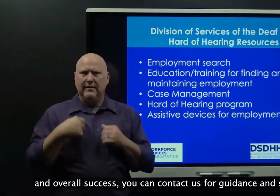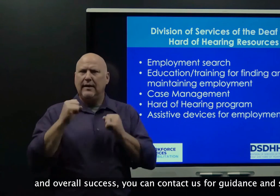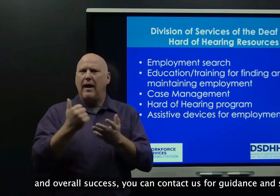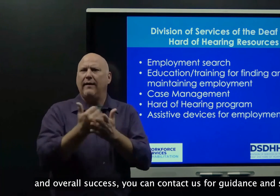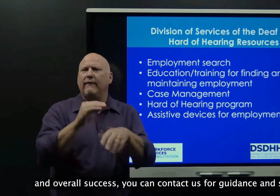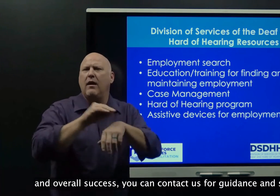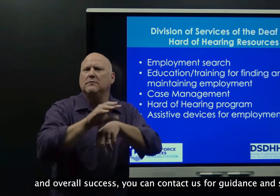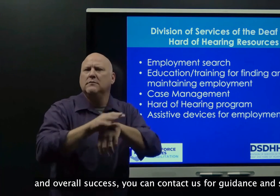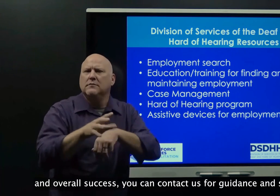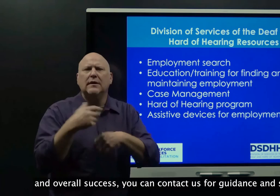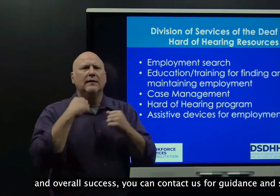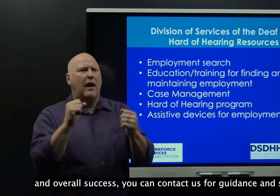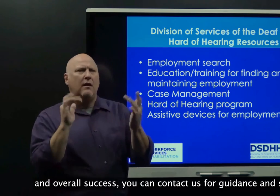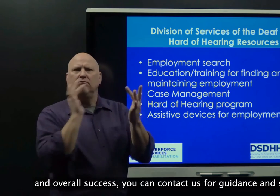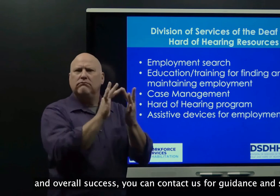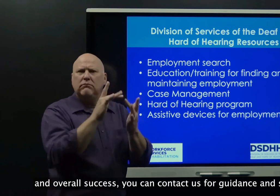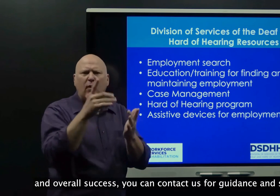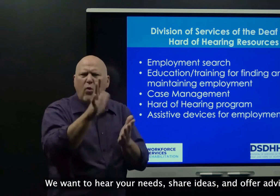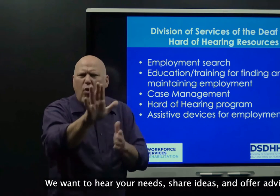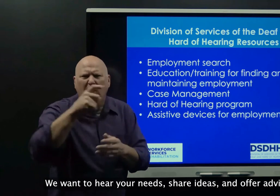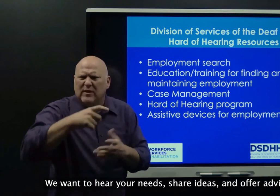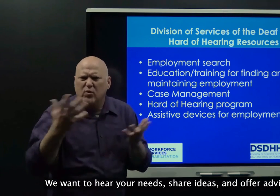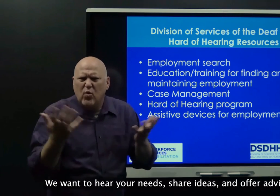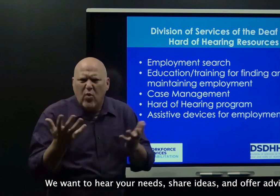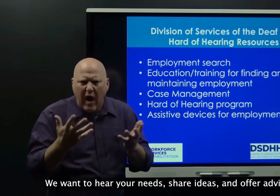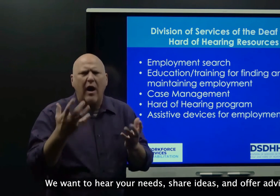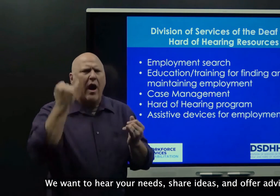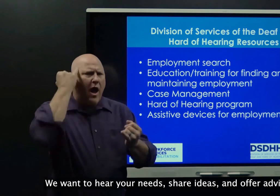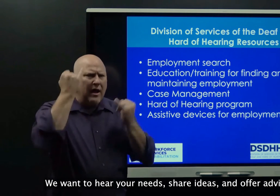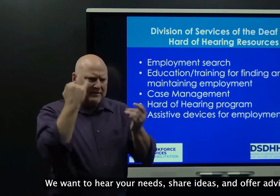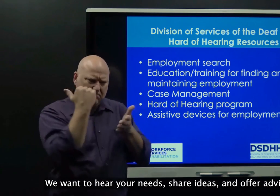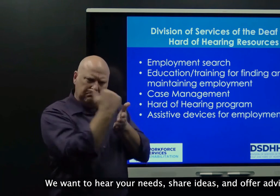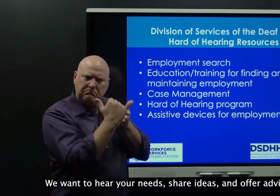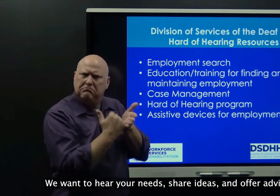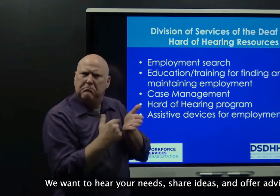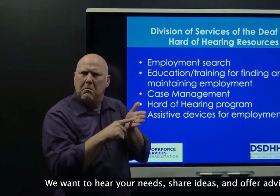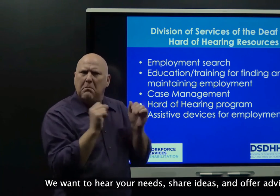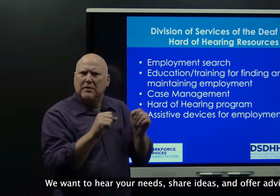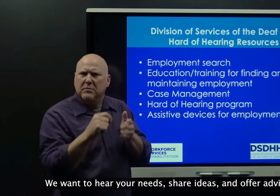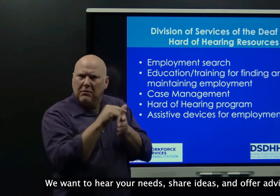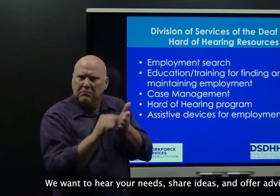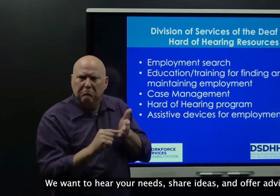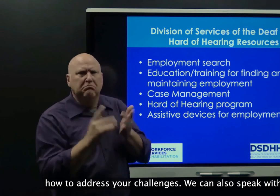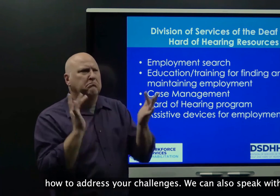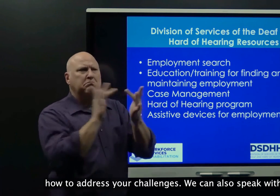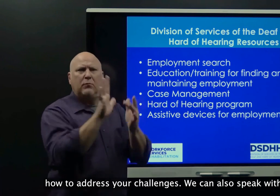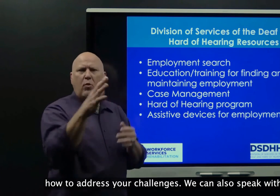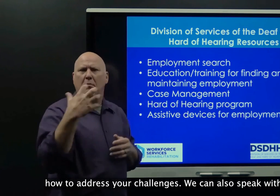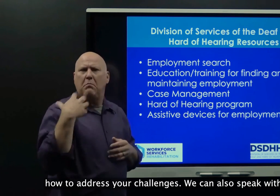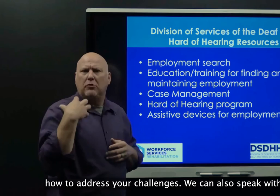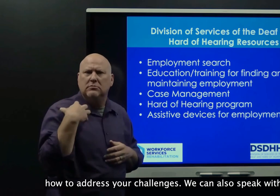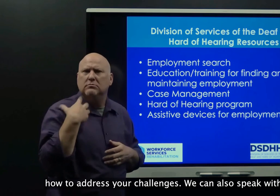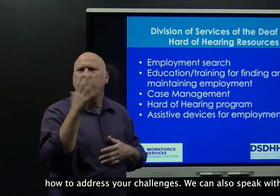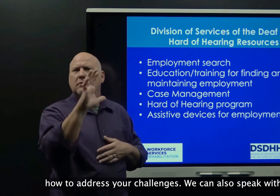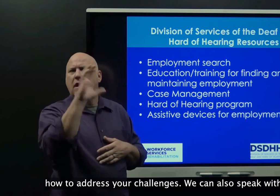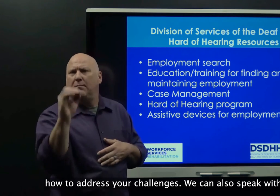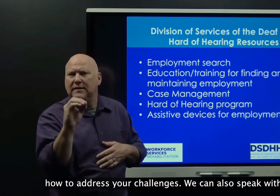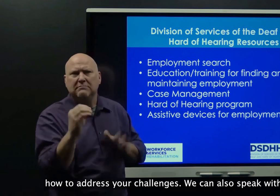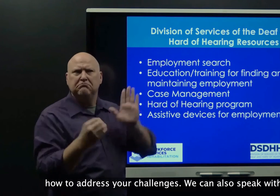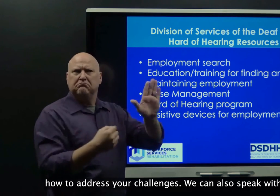contact us for guidance and support. We want to hear your needs, share ideas, and offer advice on how to address your challenges. We can also speak